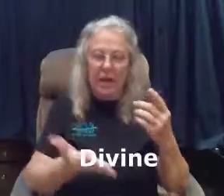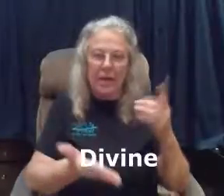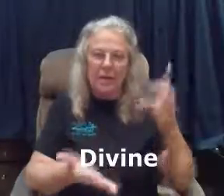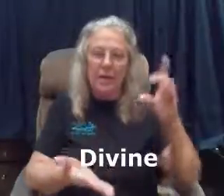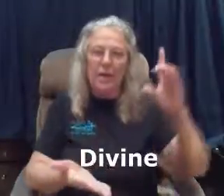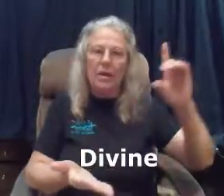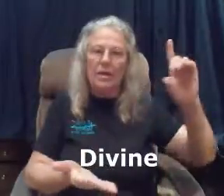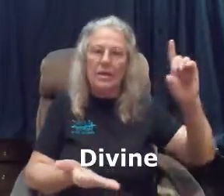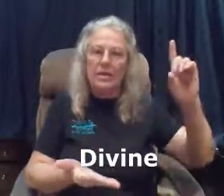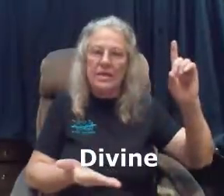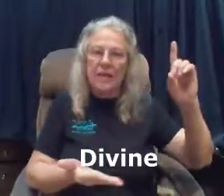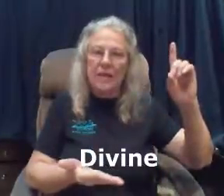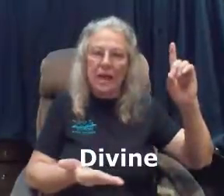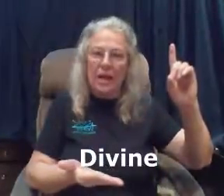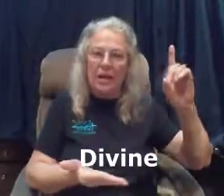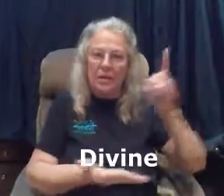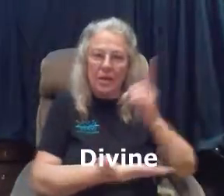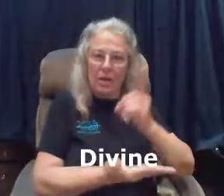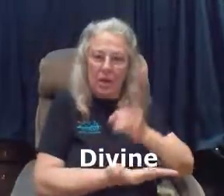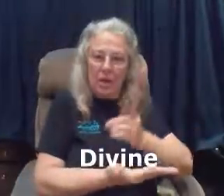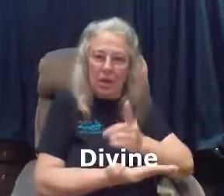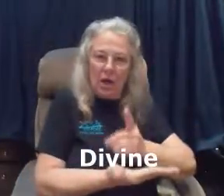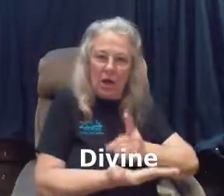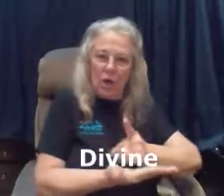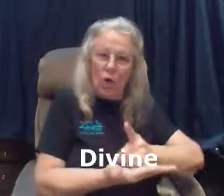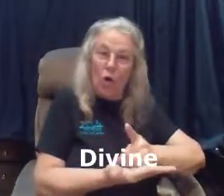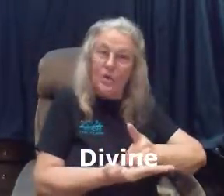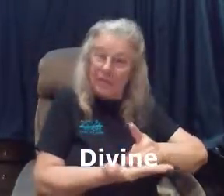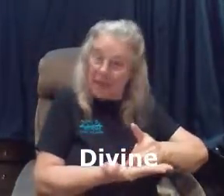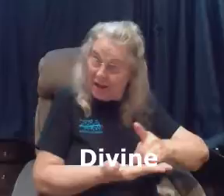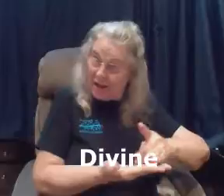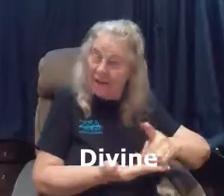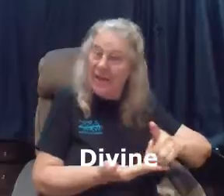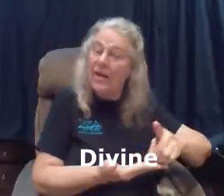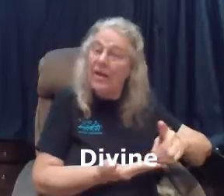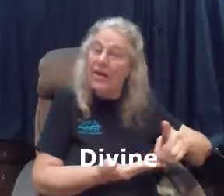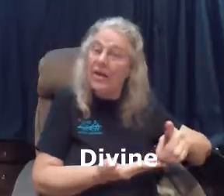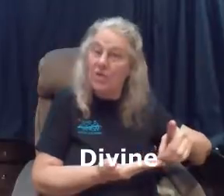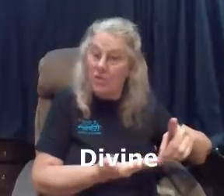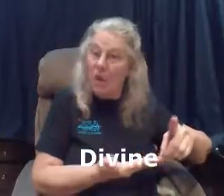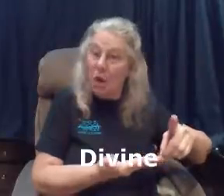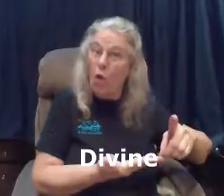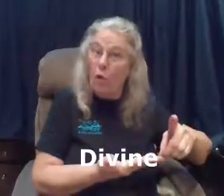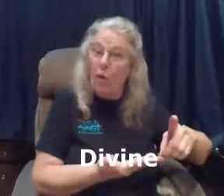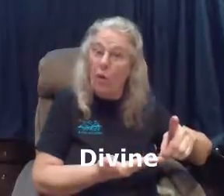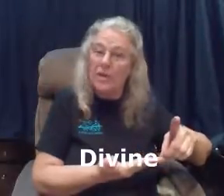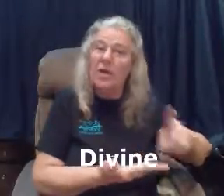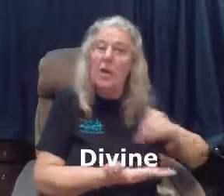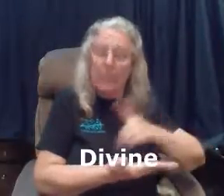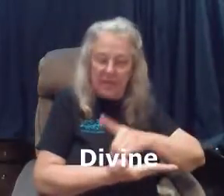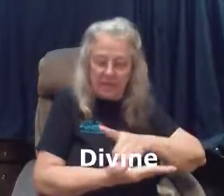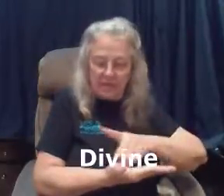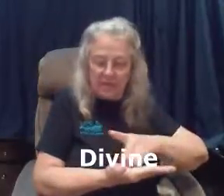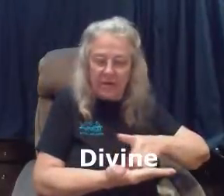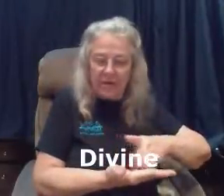Divine, the D hand across that clean area, just like holy was, but this is